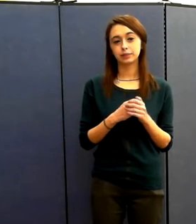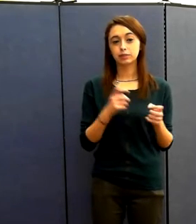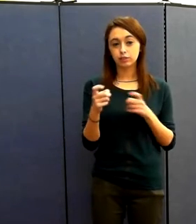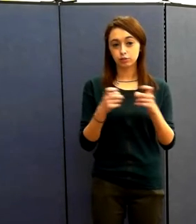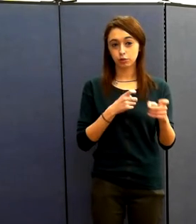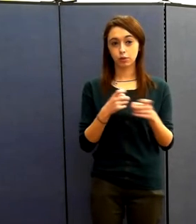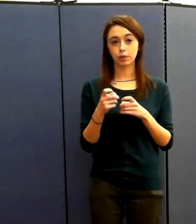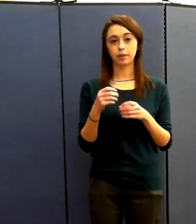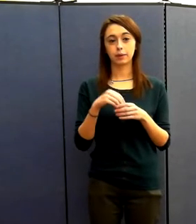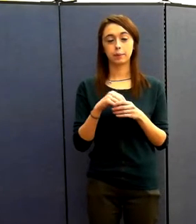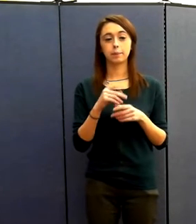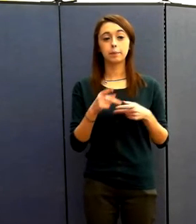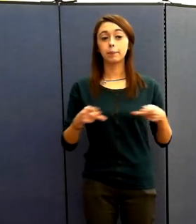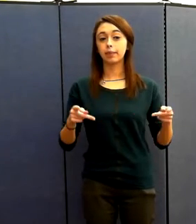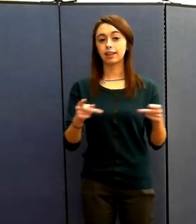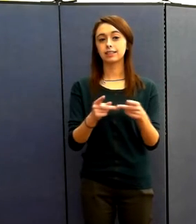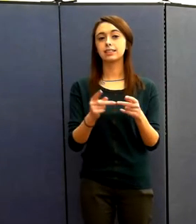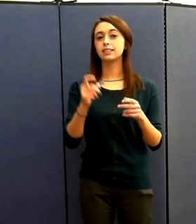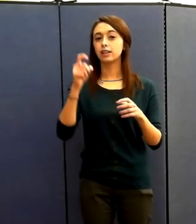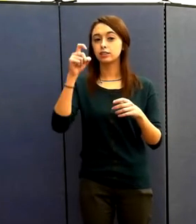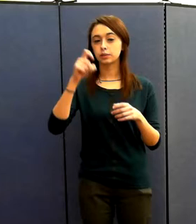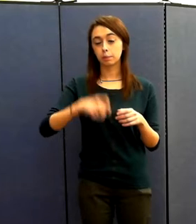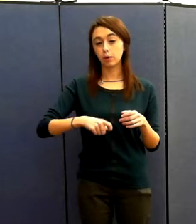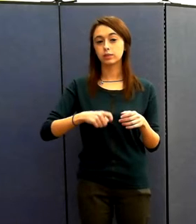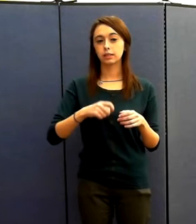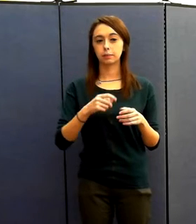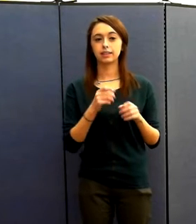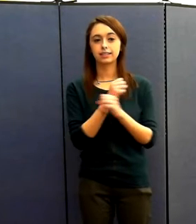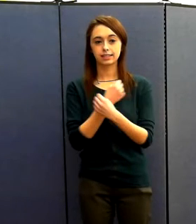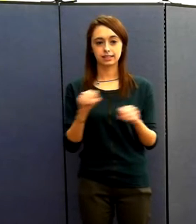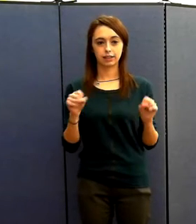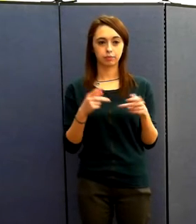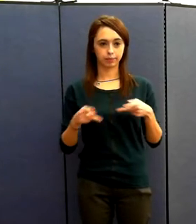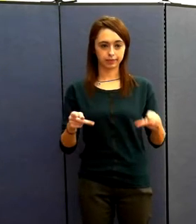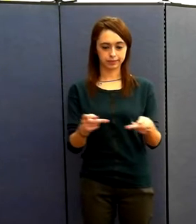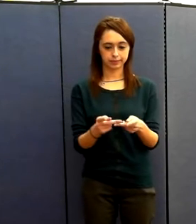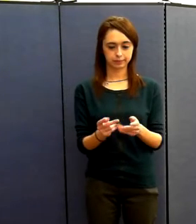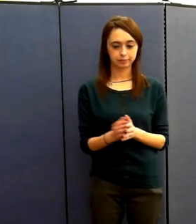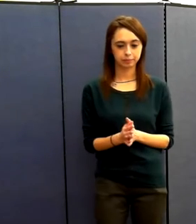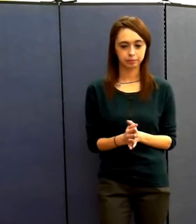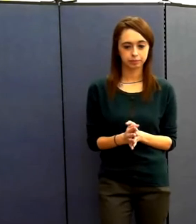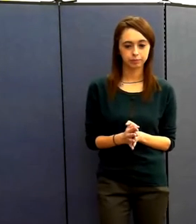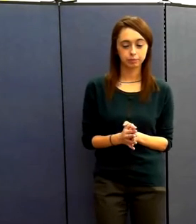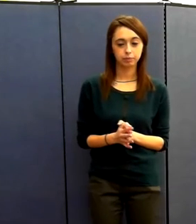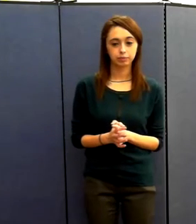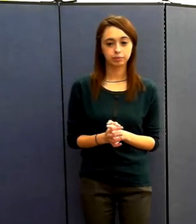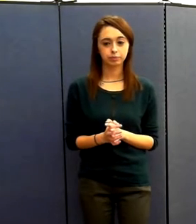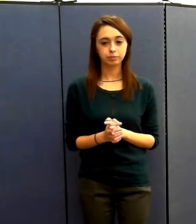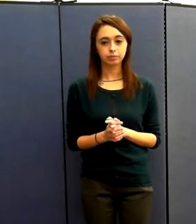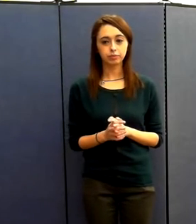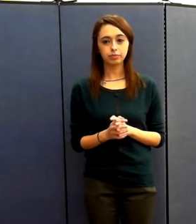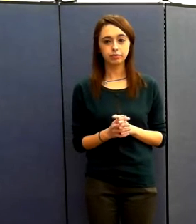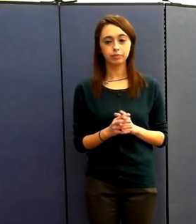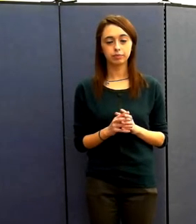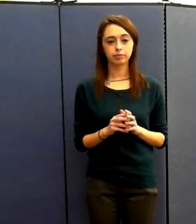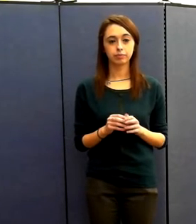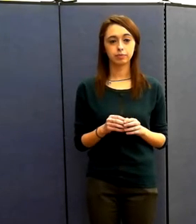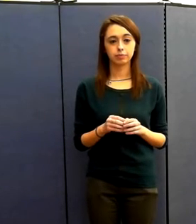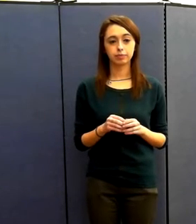to be safer spaces. Even in intentional communities like the lesbian, gay,